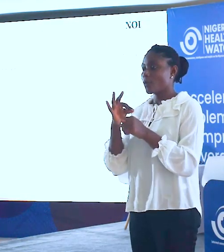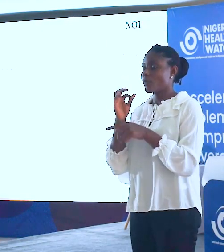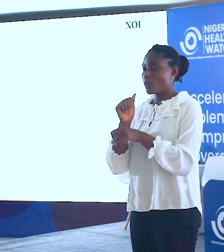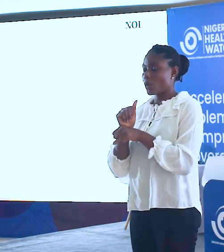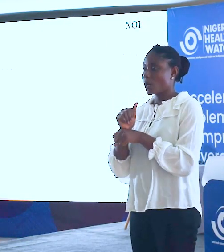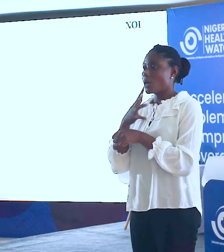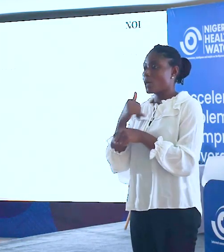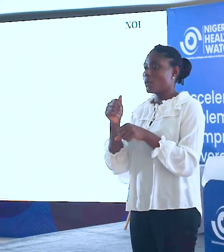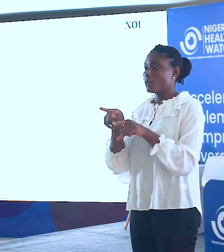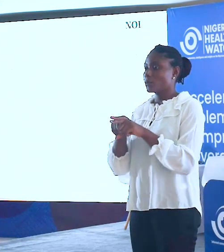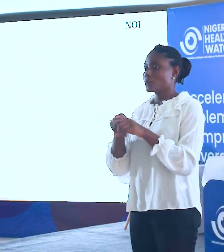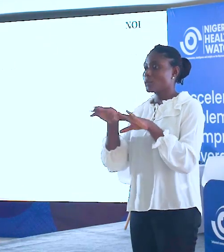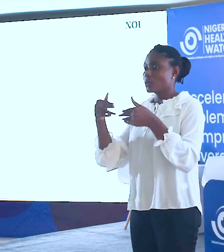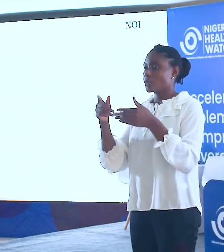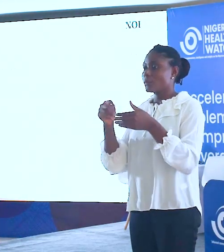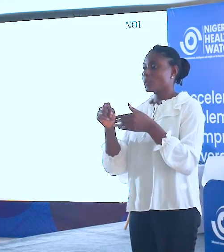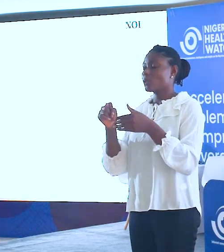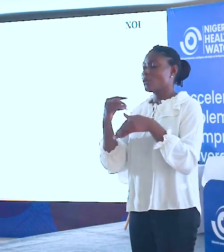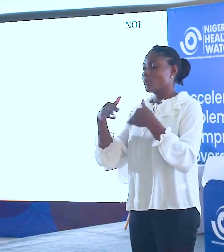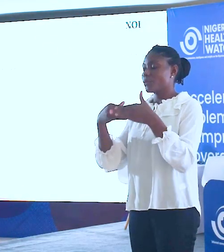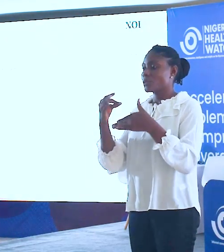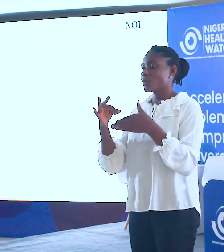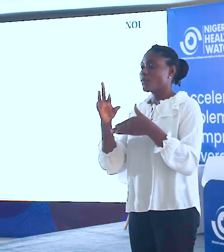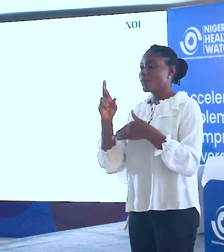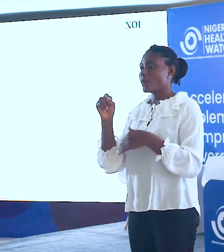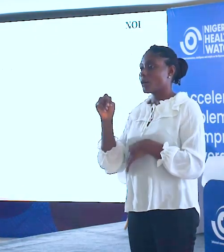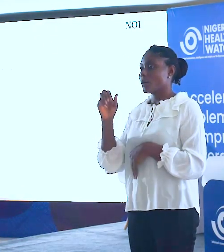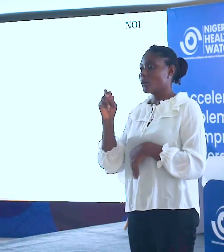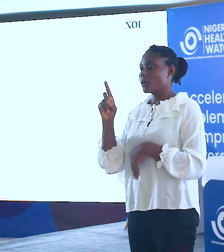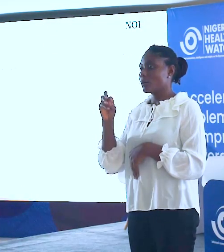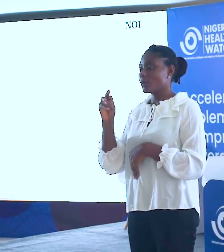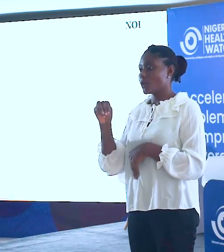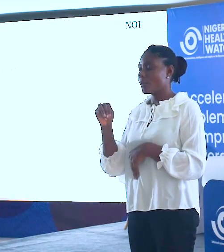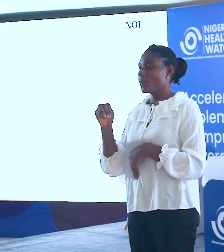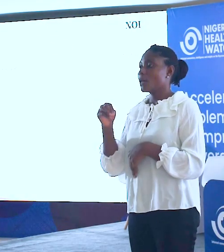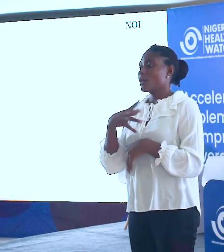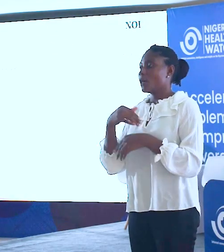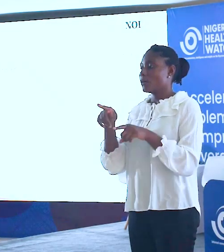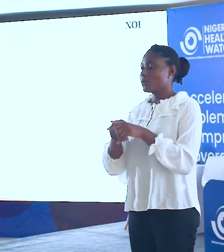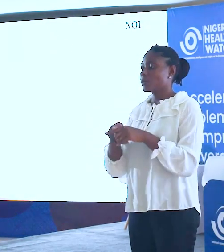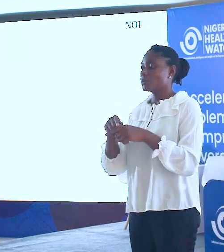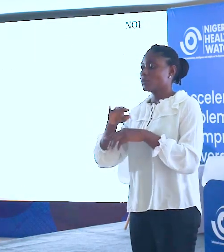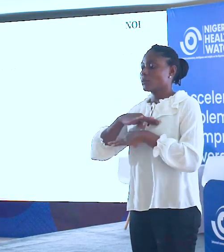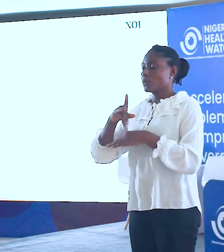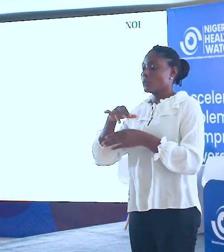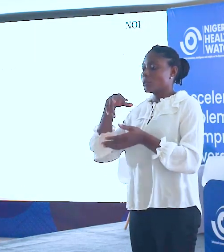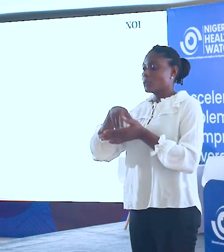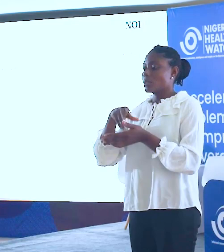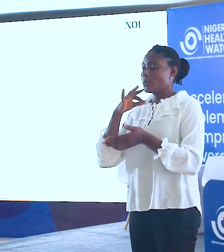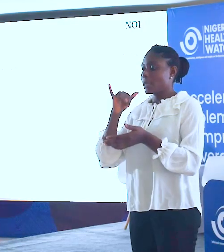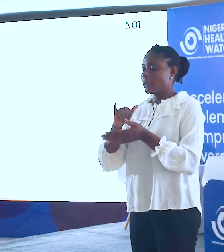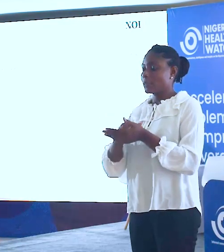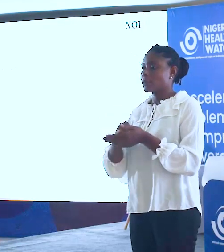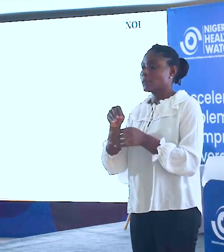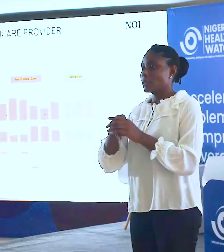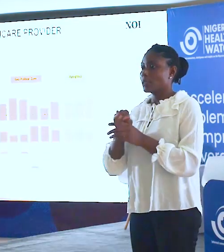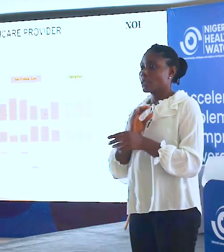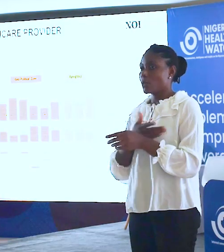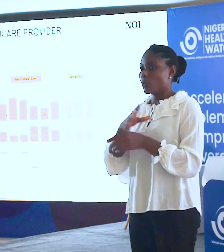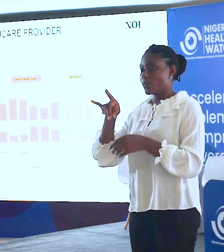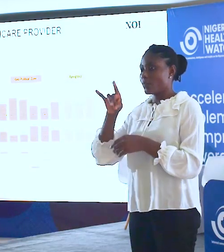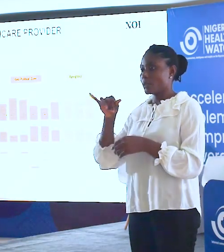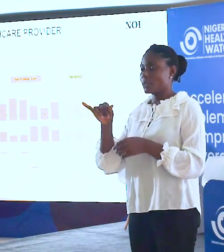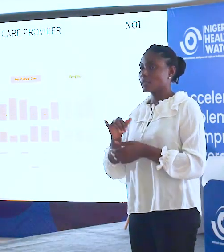work. Also, given the rigorous process of randomization and stratification, we can confidently stand by the validity of our methods and our findings. Thank